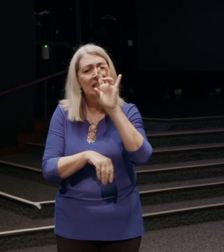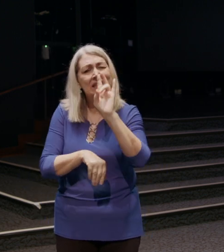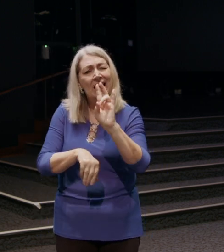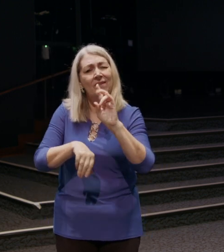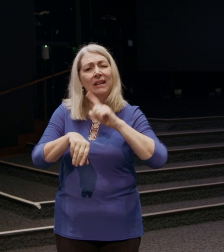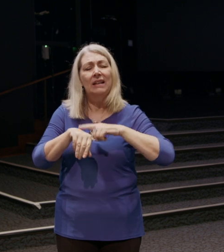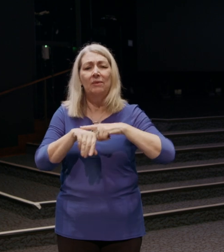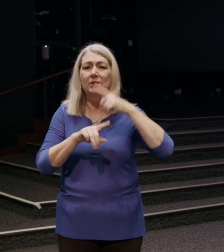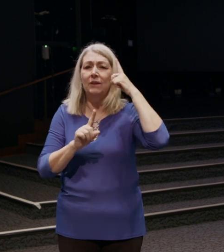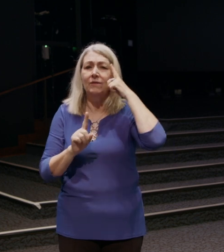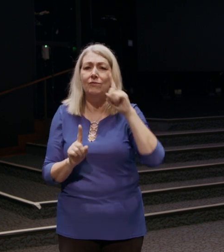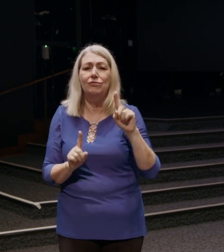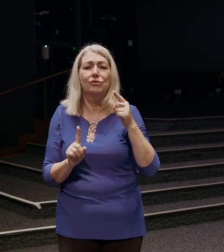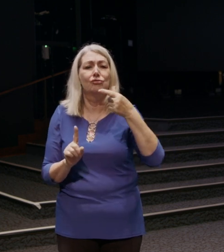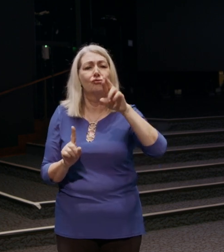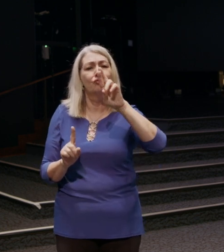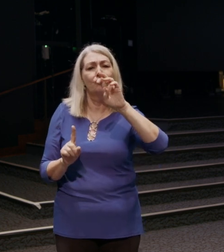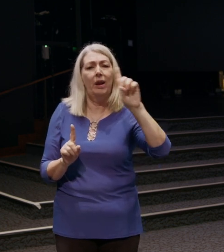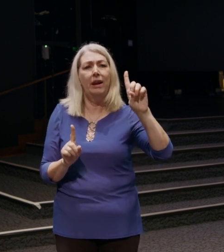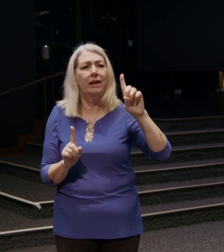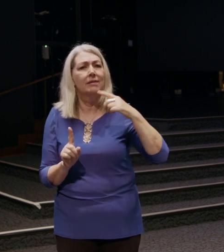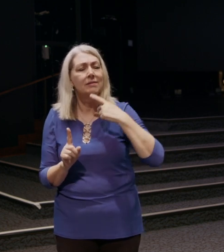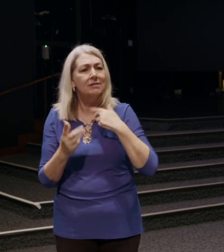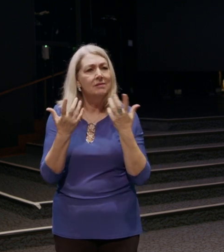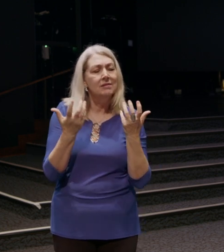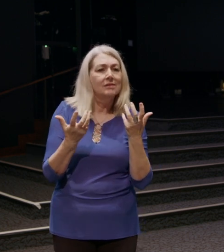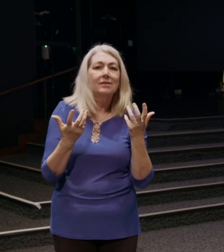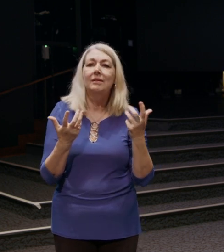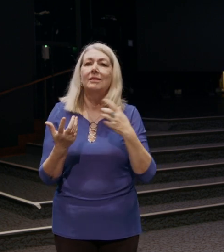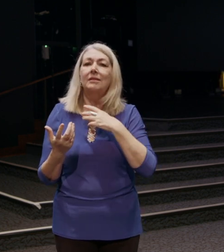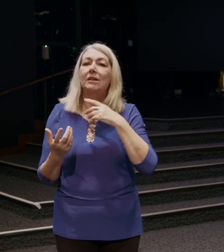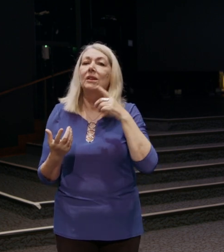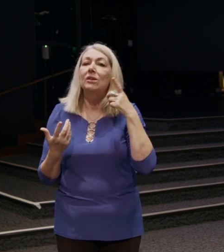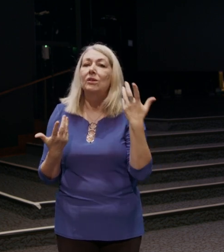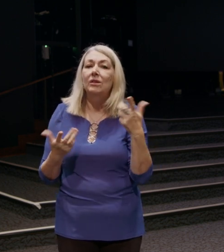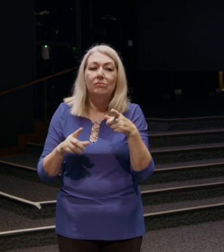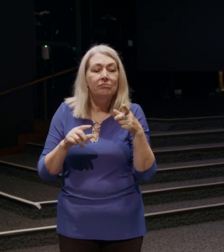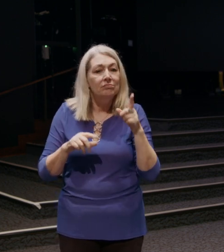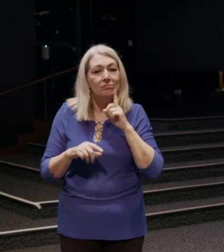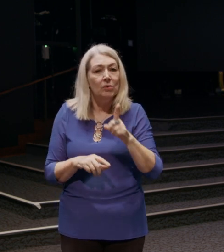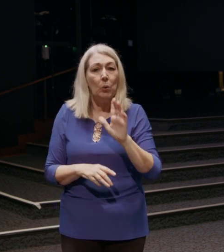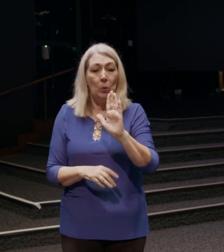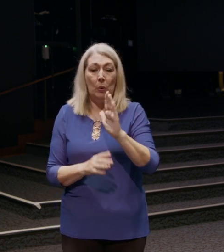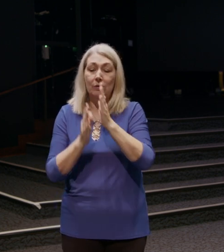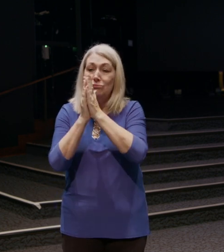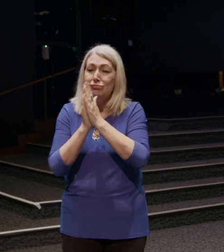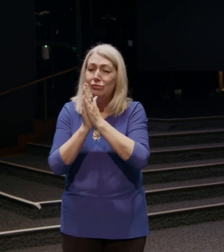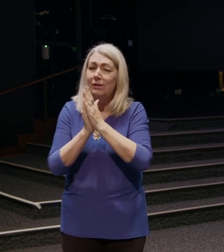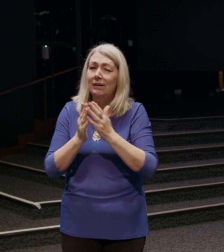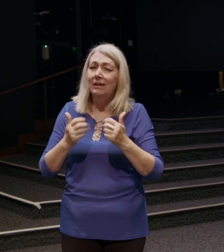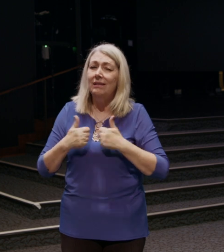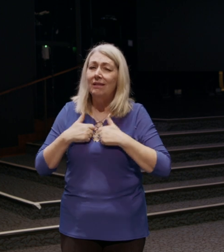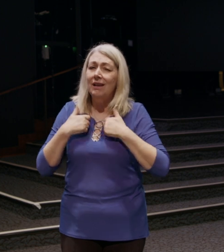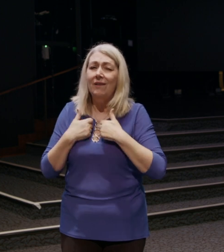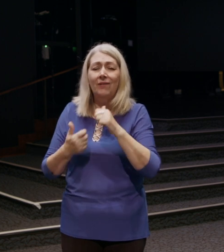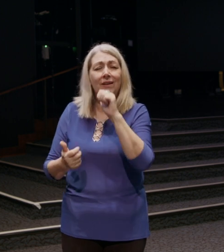of greed, that your prayer life is substandard when compared to others of like age and